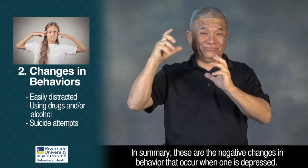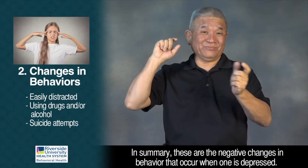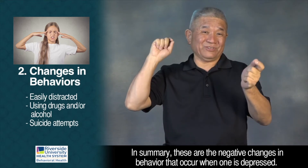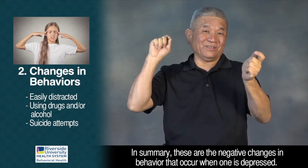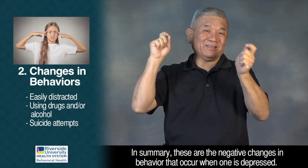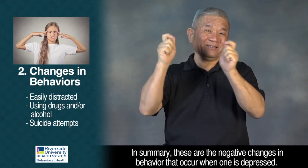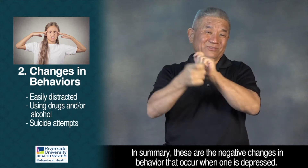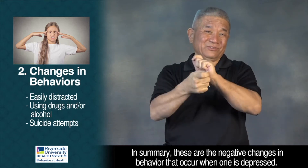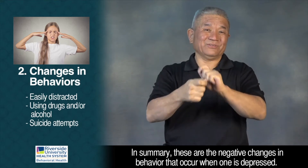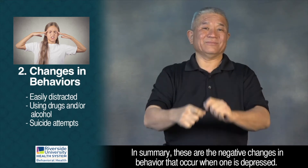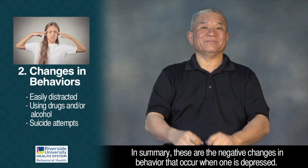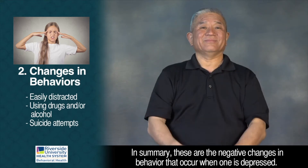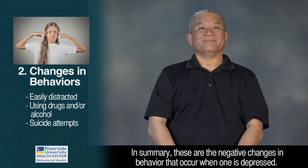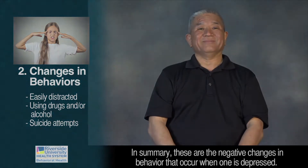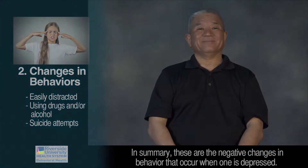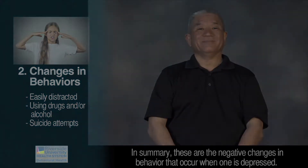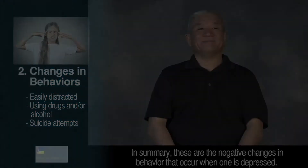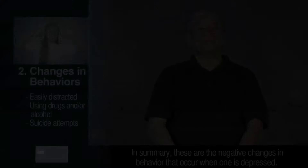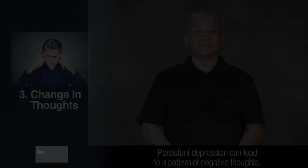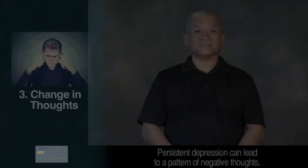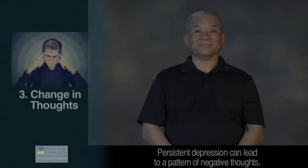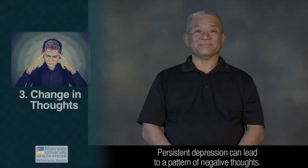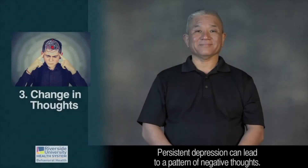behavior that occur when one is depressed.